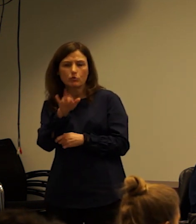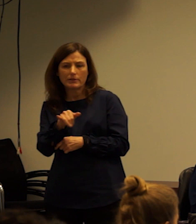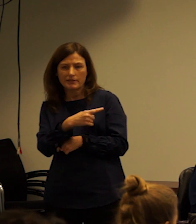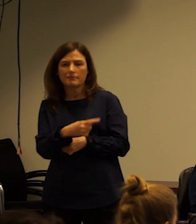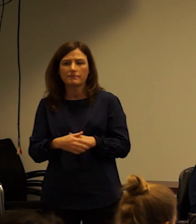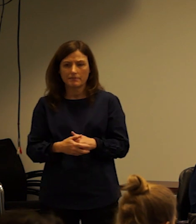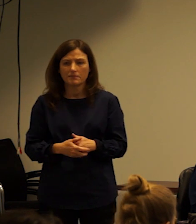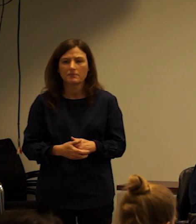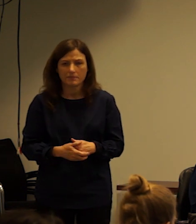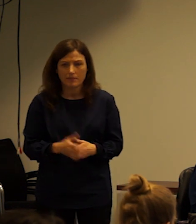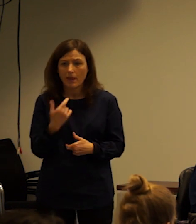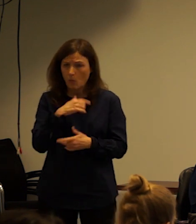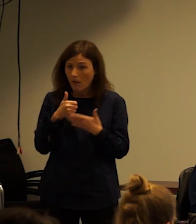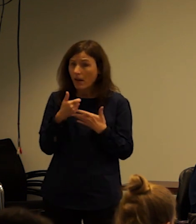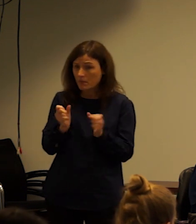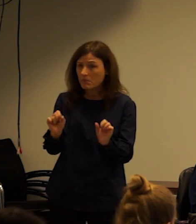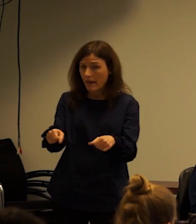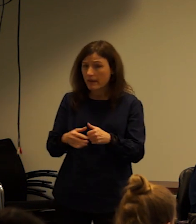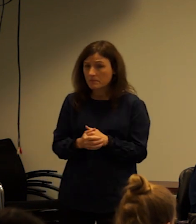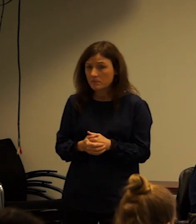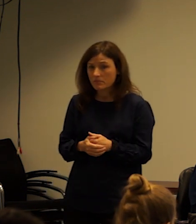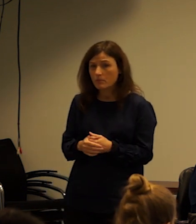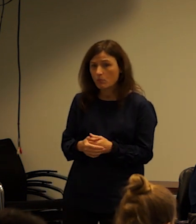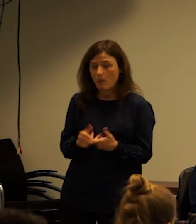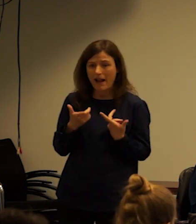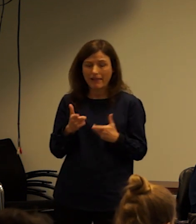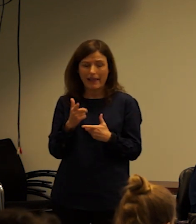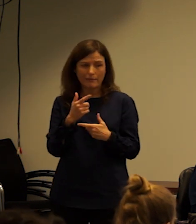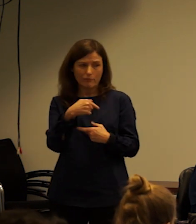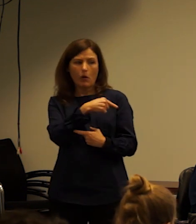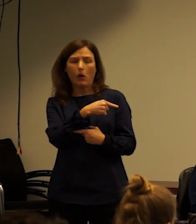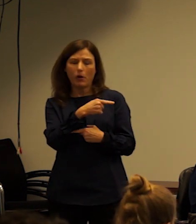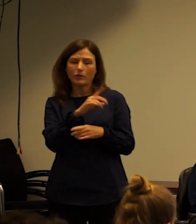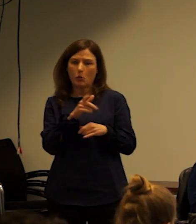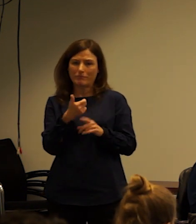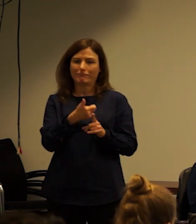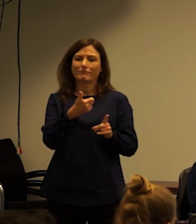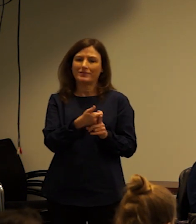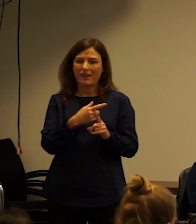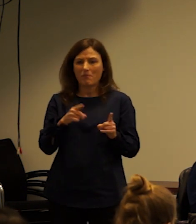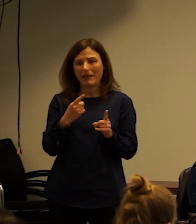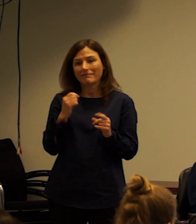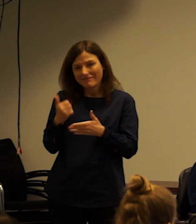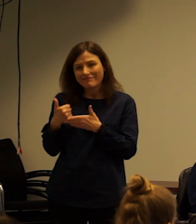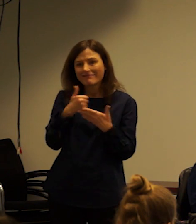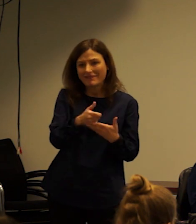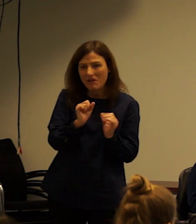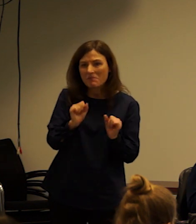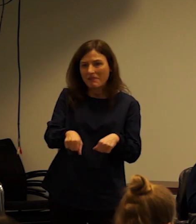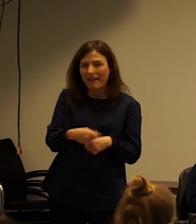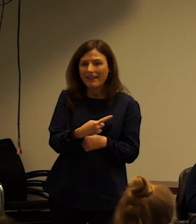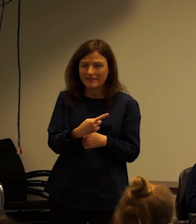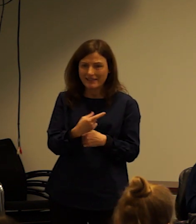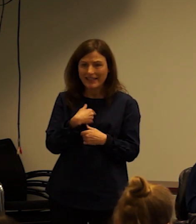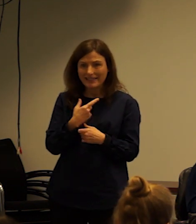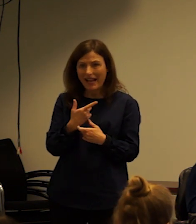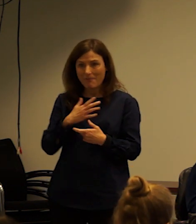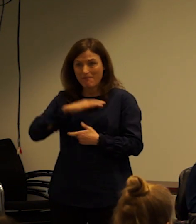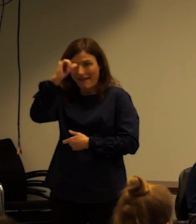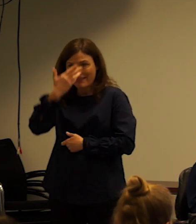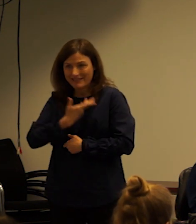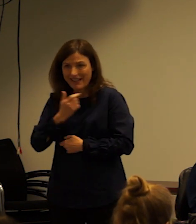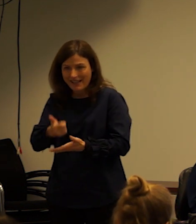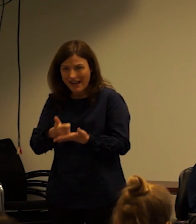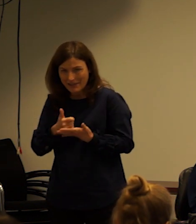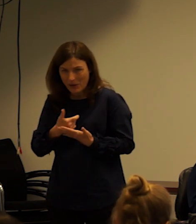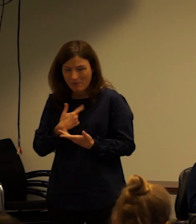Yeah. We can help. Yeah. You know, we let her do it our own, but we could have helped her. Yeah, they could have helped me. But we can